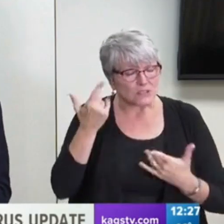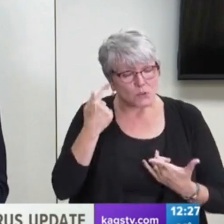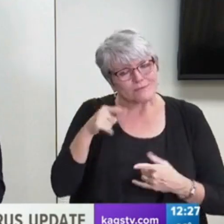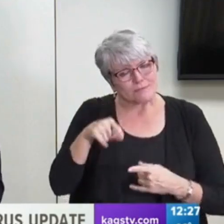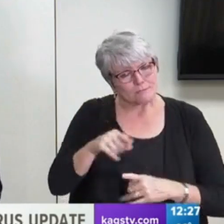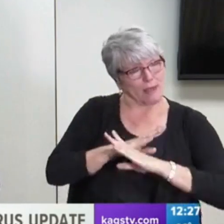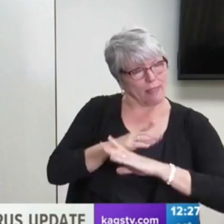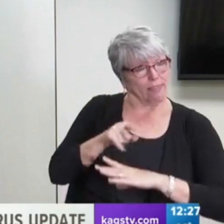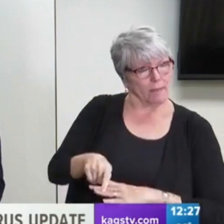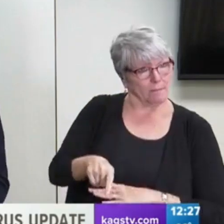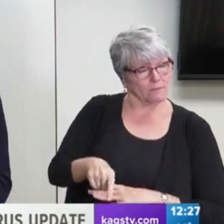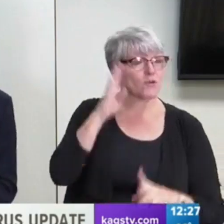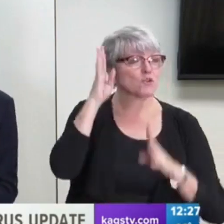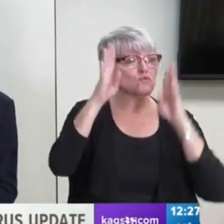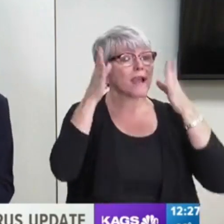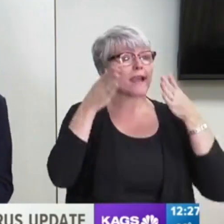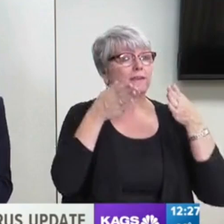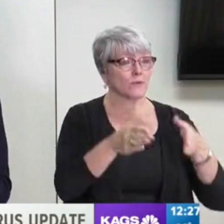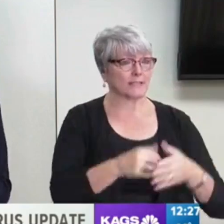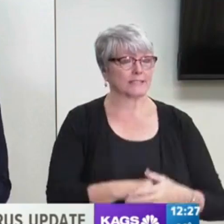creative ways.